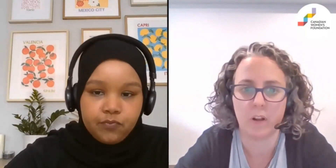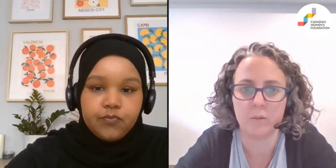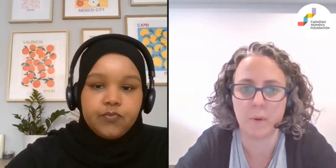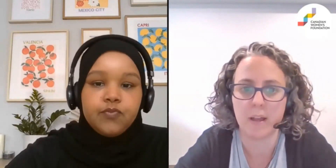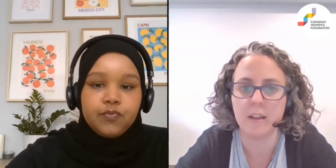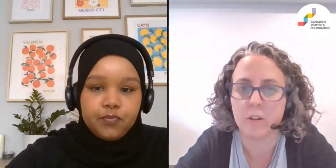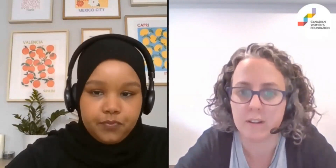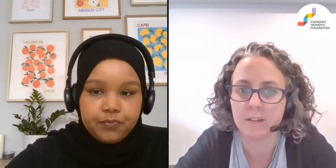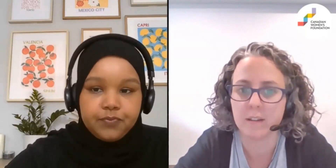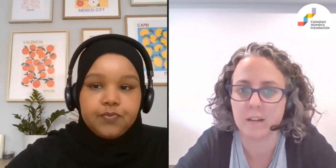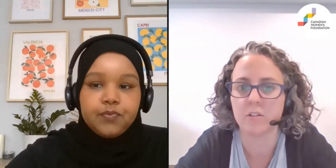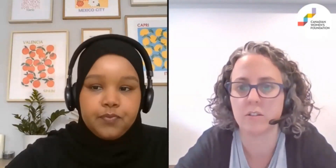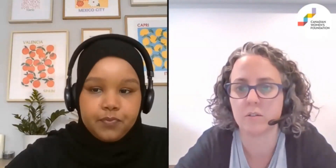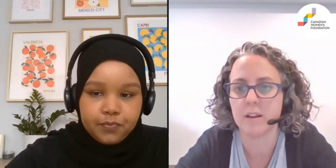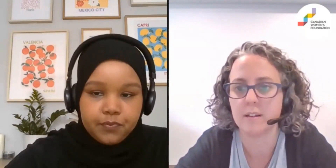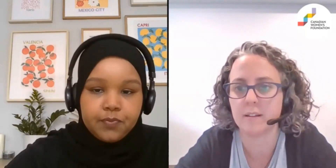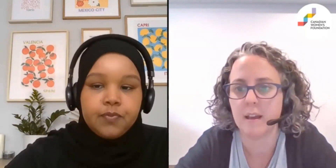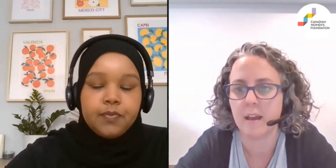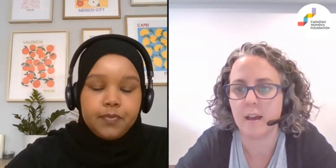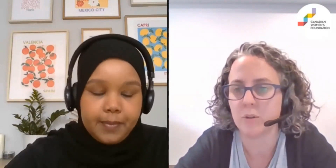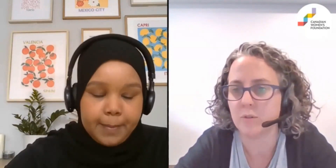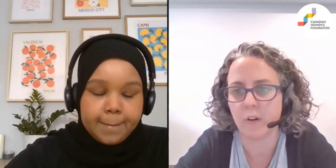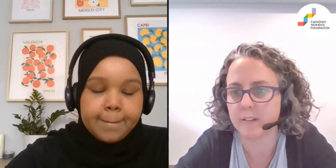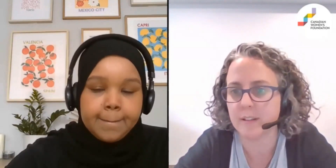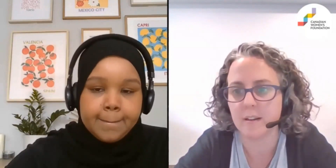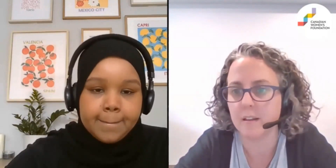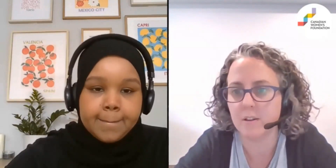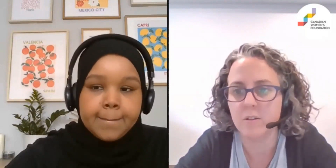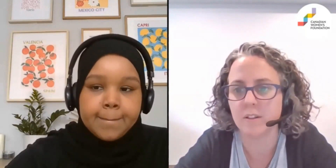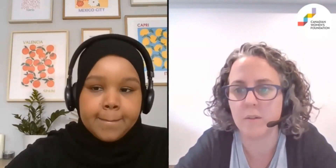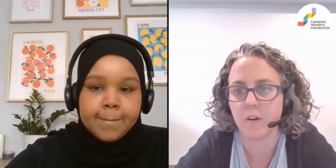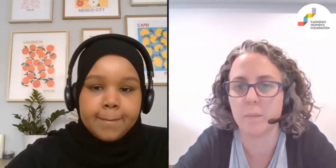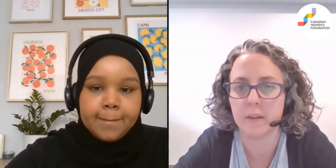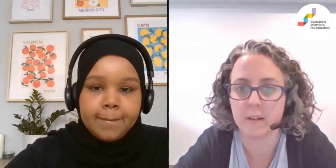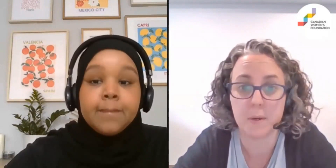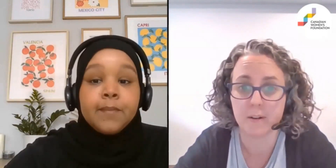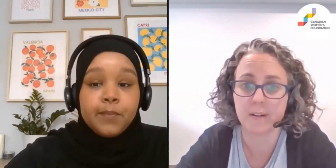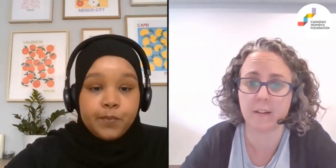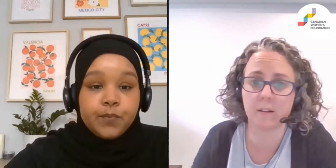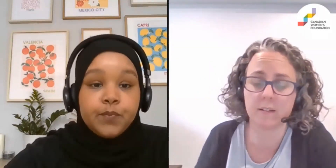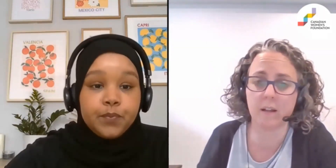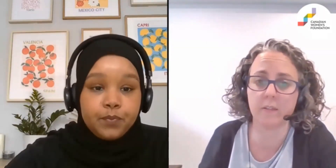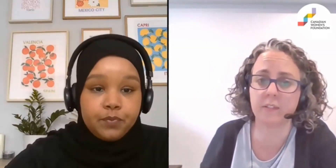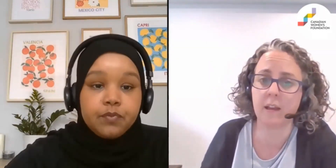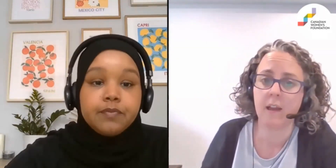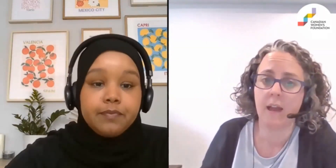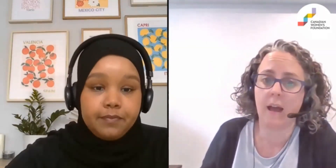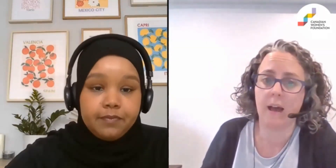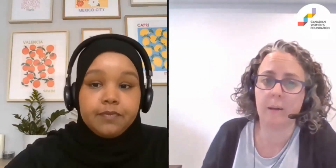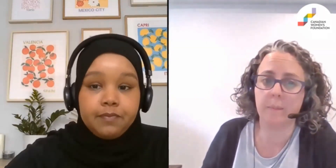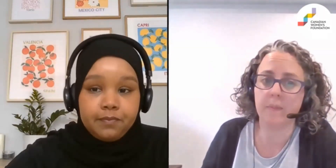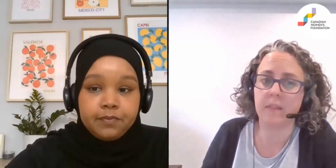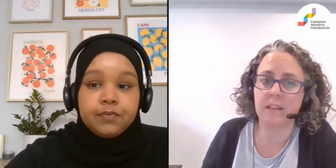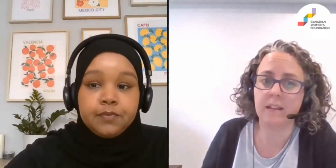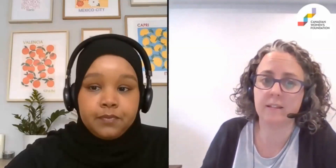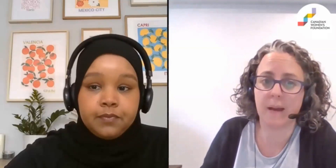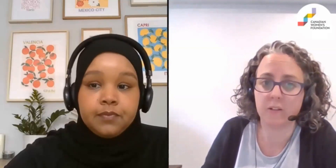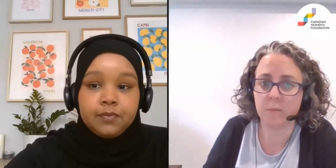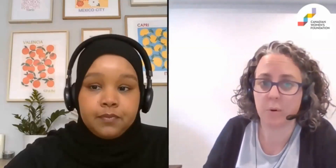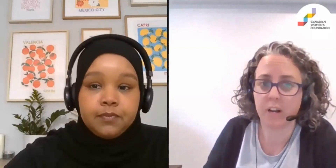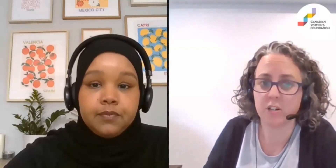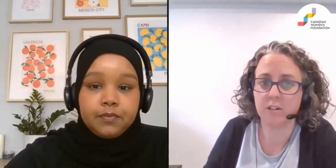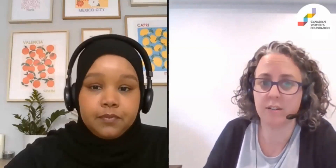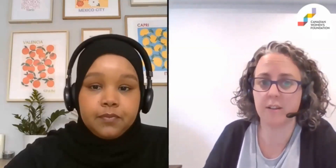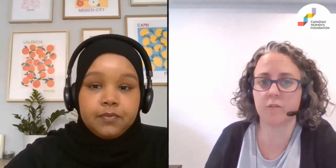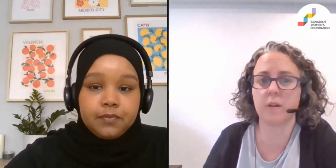been followed by increases in interest rates, which we've all seen in the news and we've all been experiencing ourselves. These